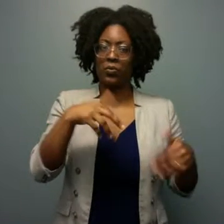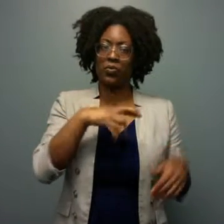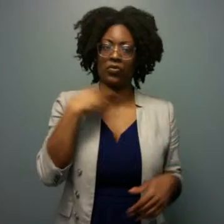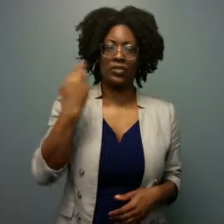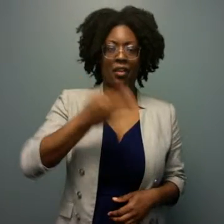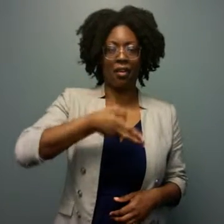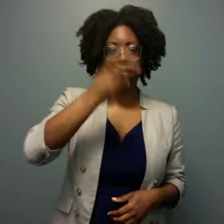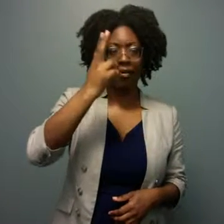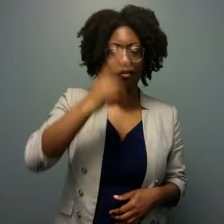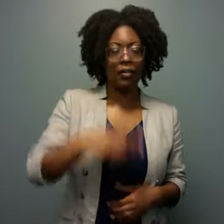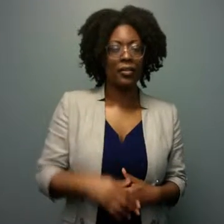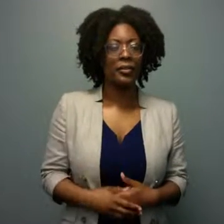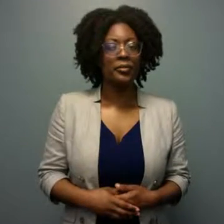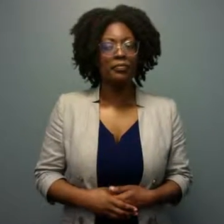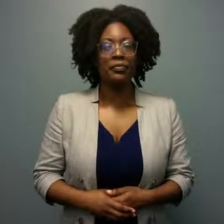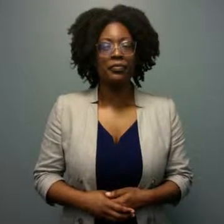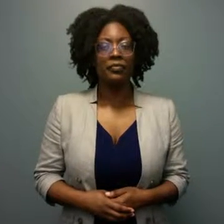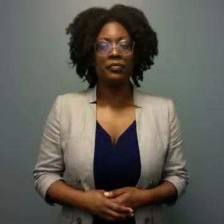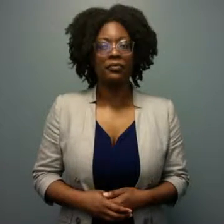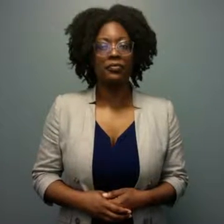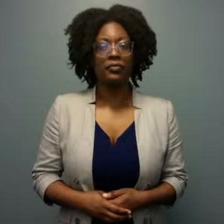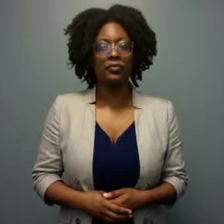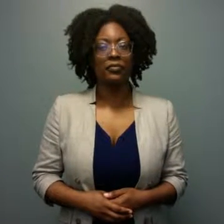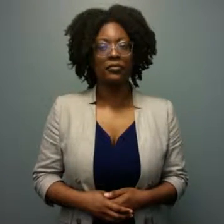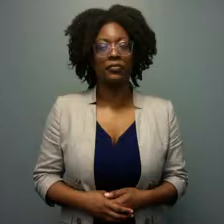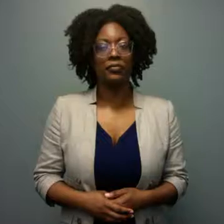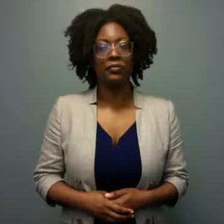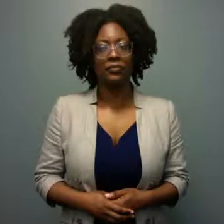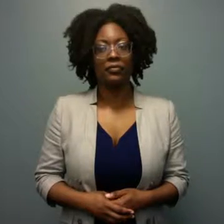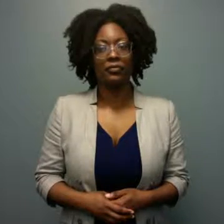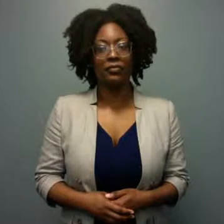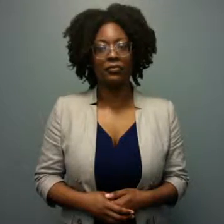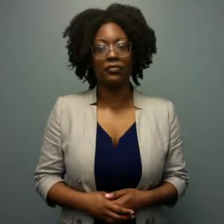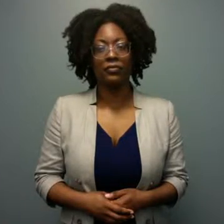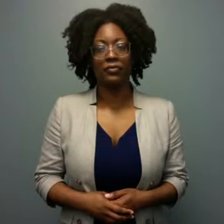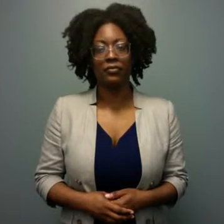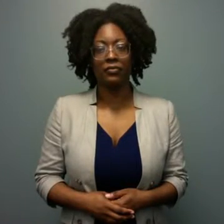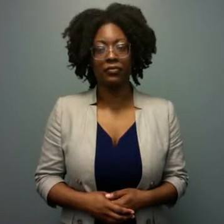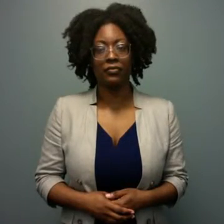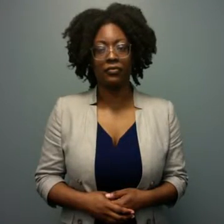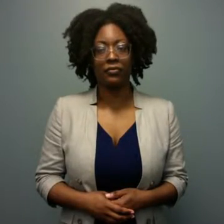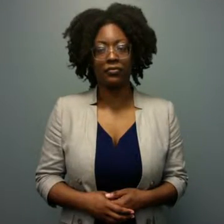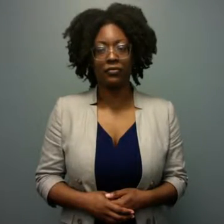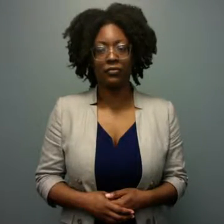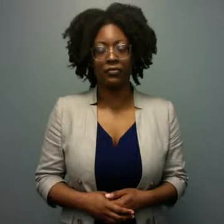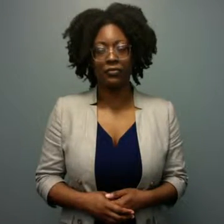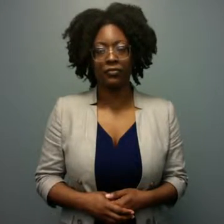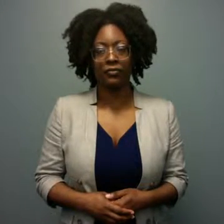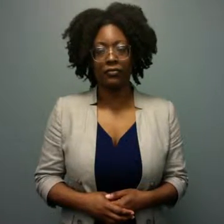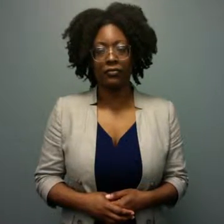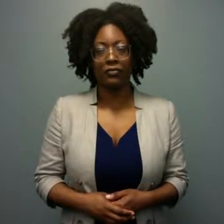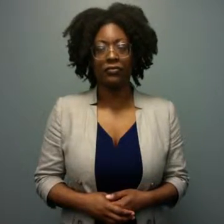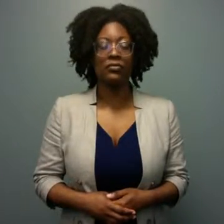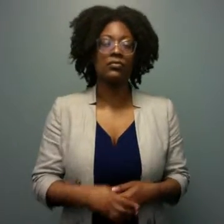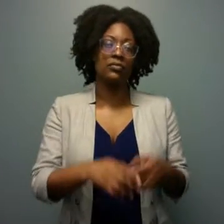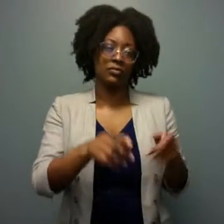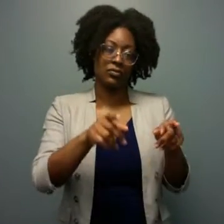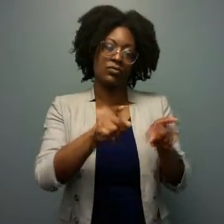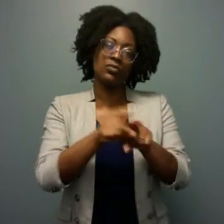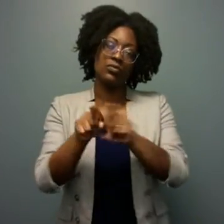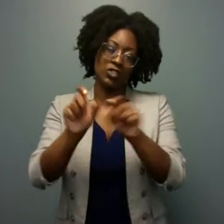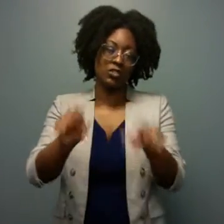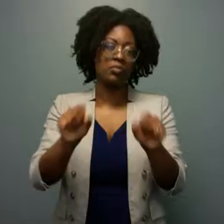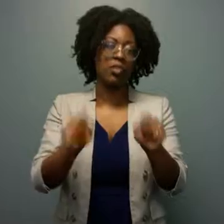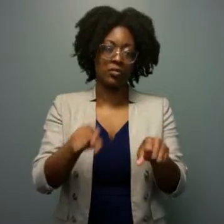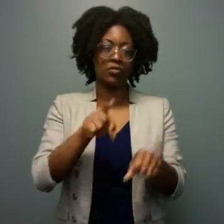closed or pressure held until the vessel seals and prevents further bleeding. Additionally, there is a risk of infection. However, this